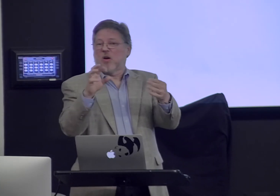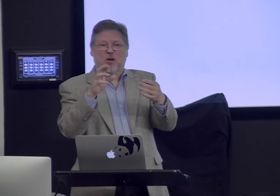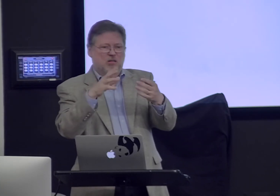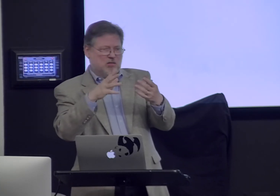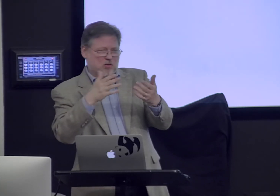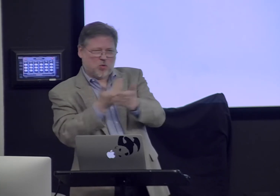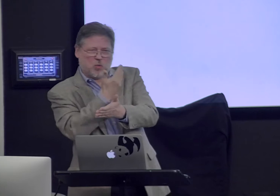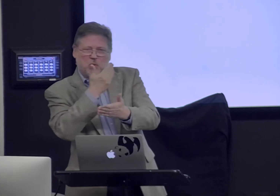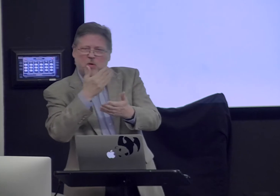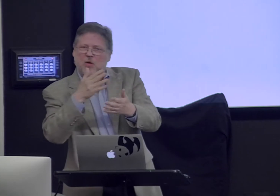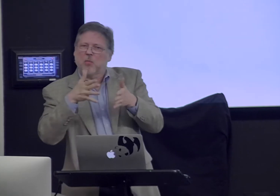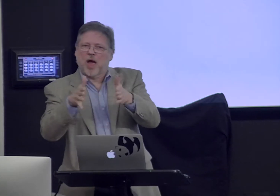Now we know that when